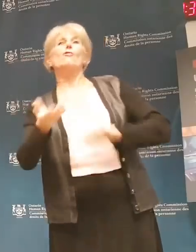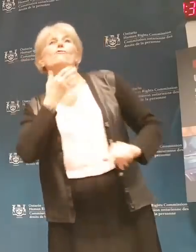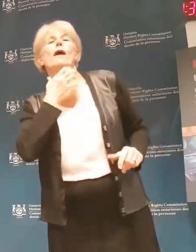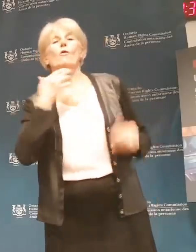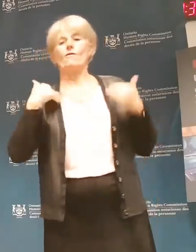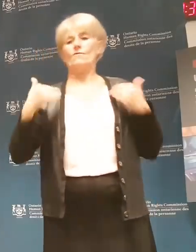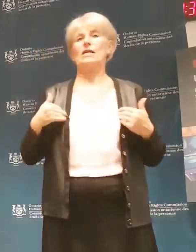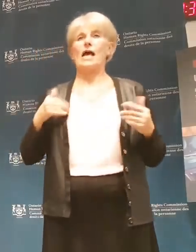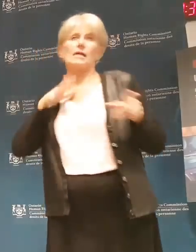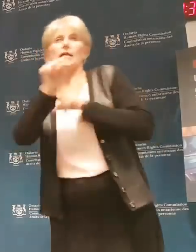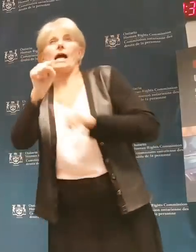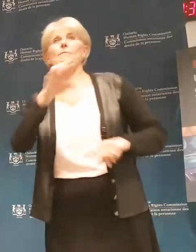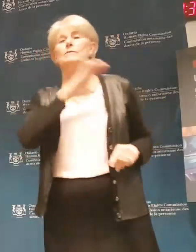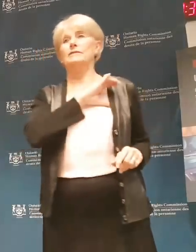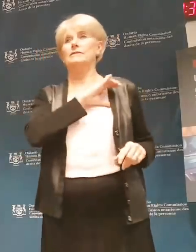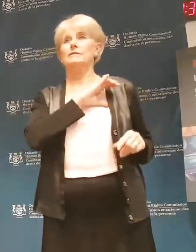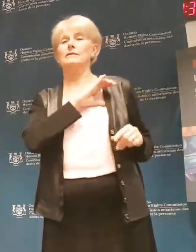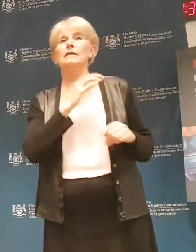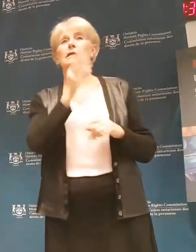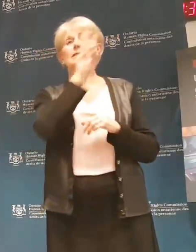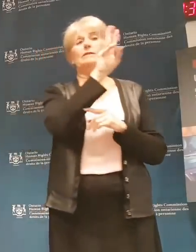or physically attacked the police,